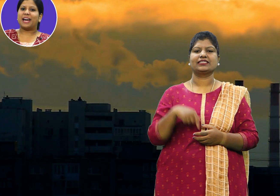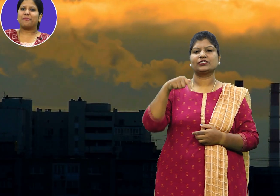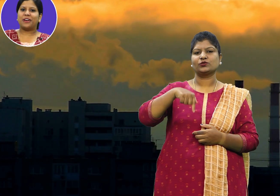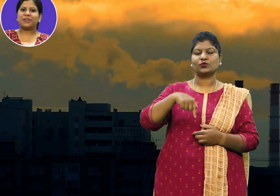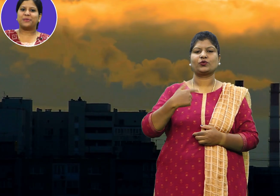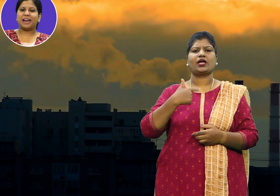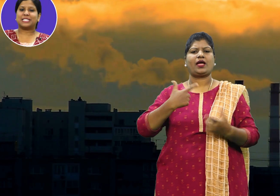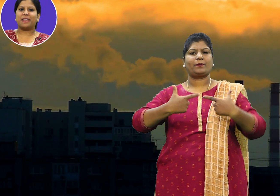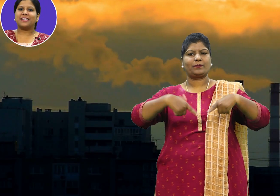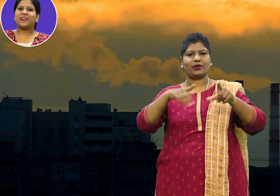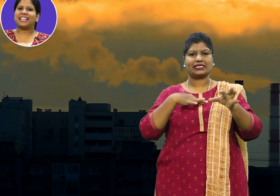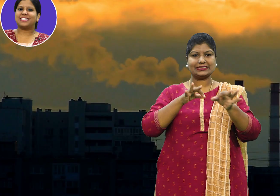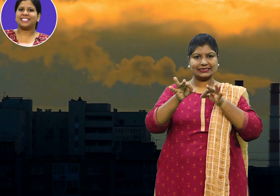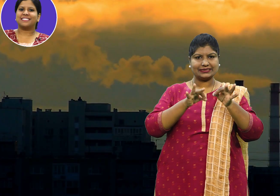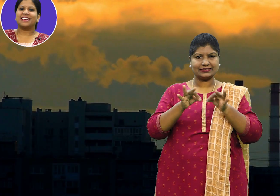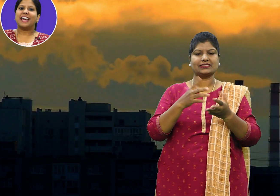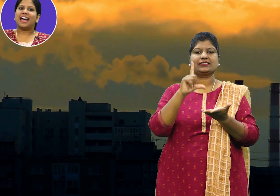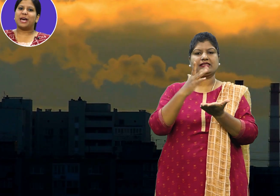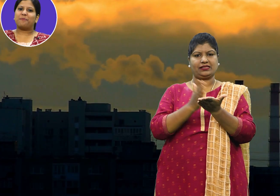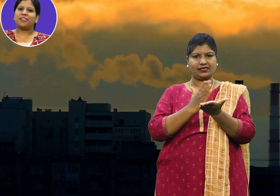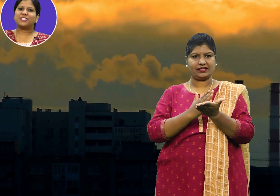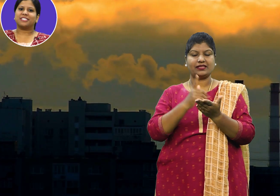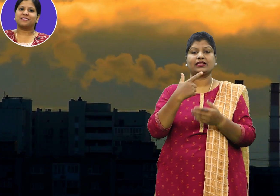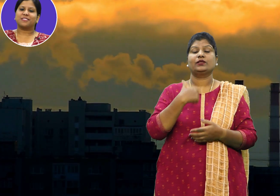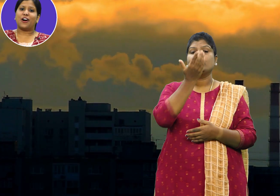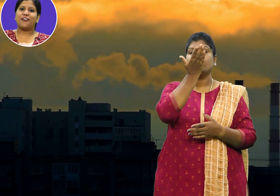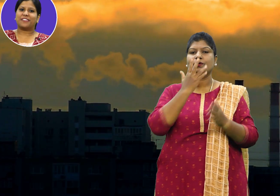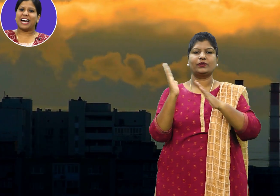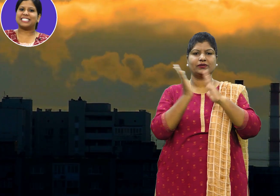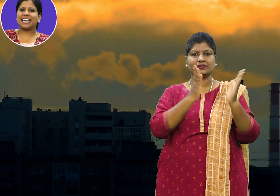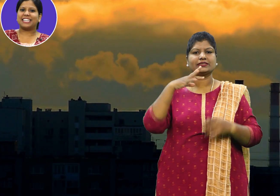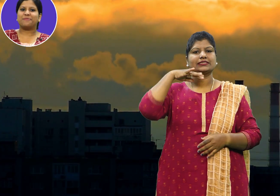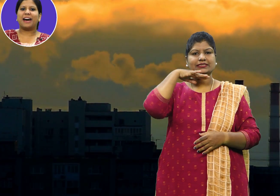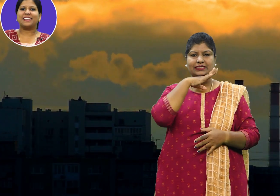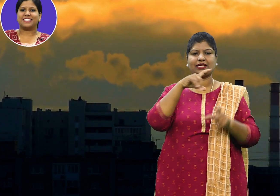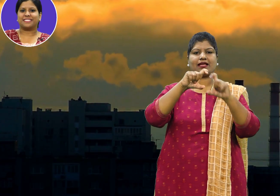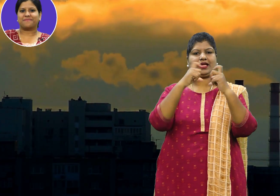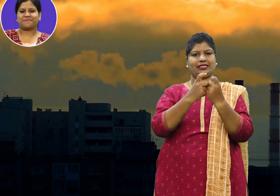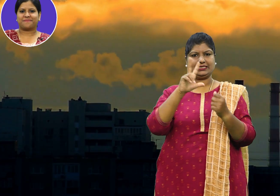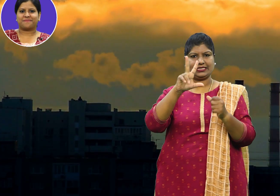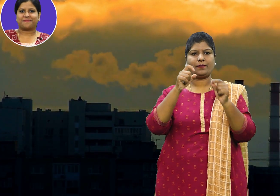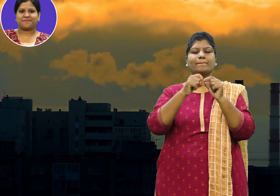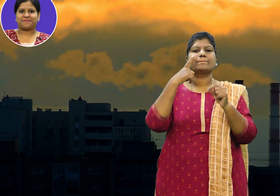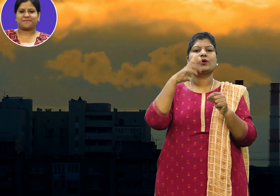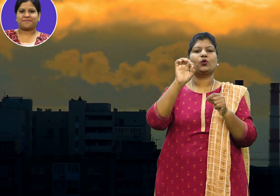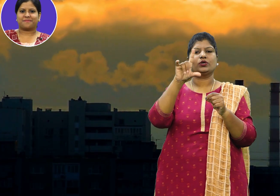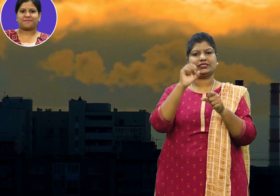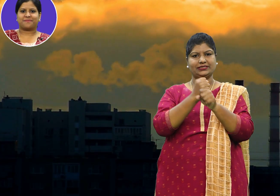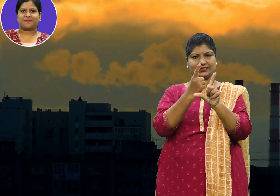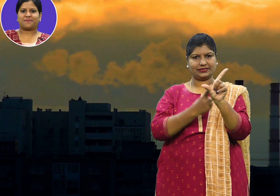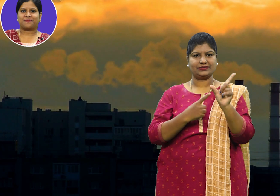Today I am going to explain you a lesson, Air Pollution of Class 8 Biology.